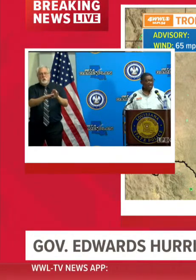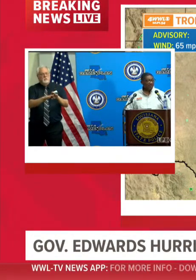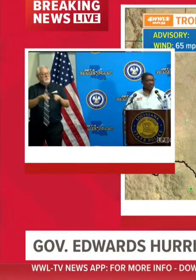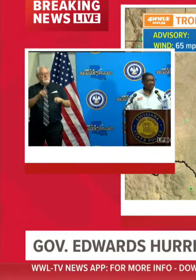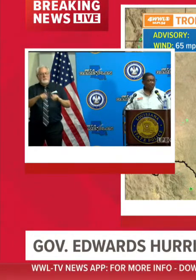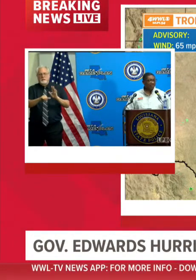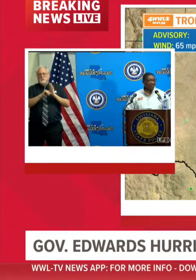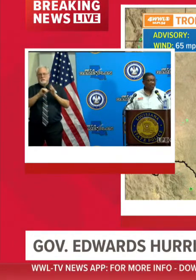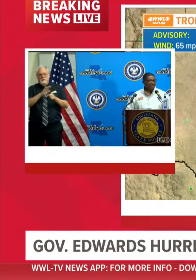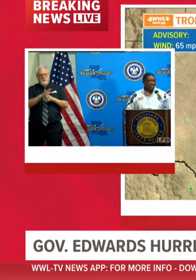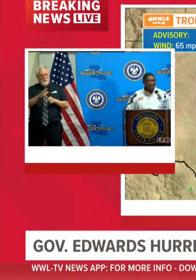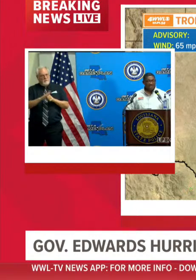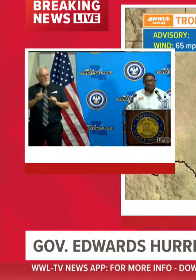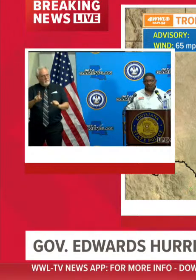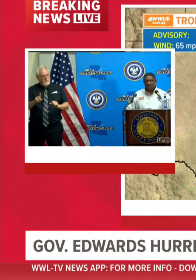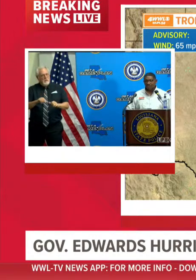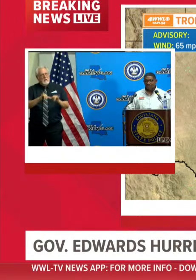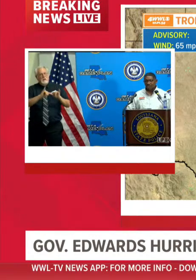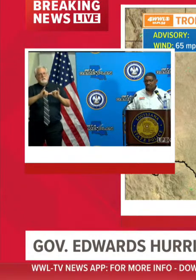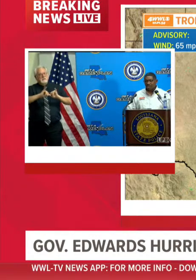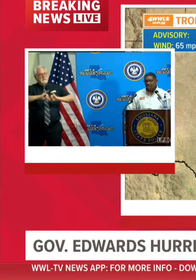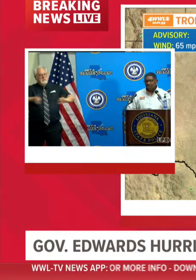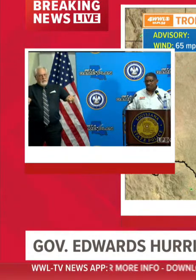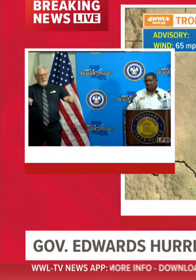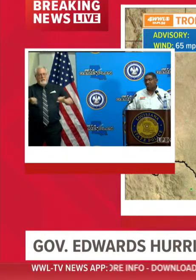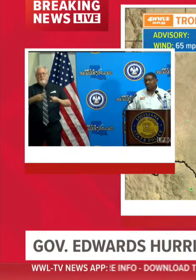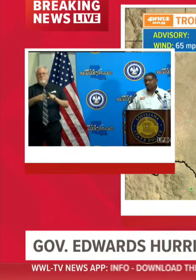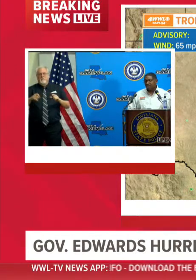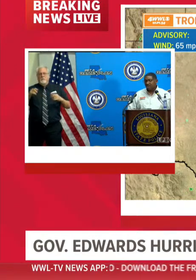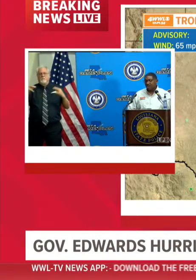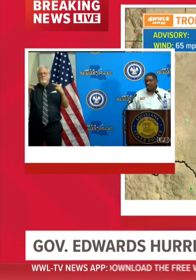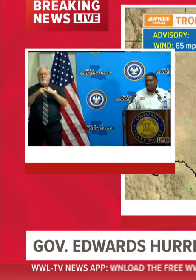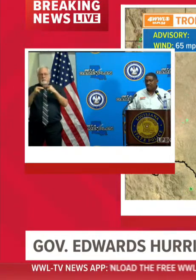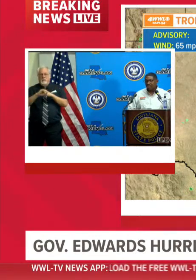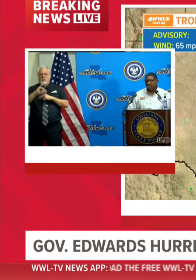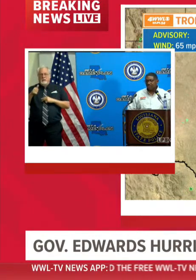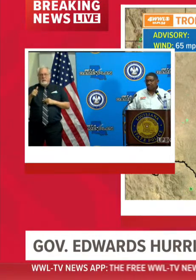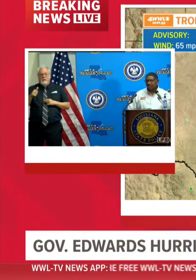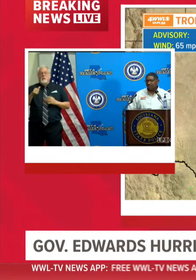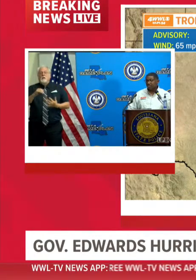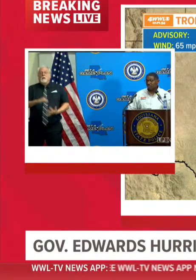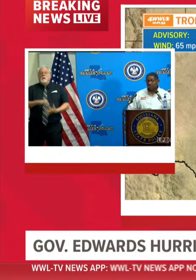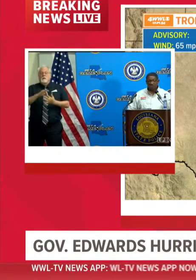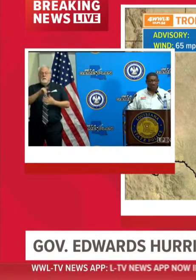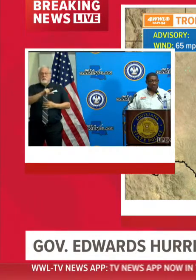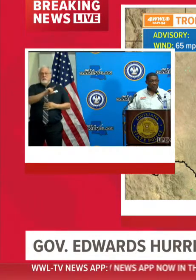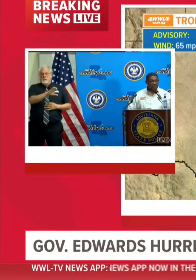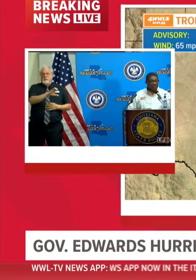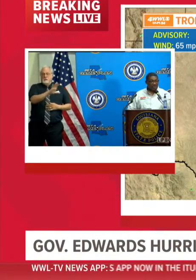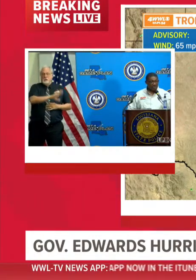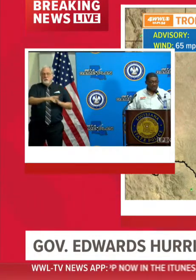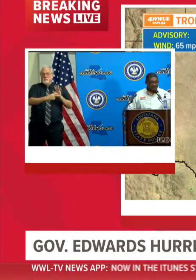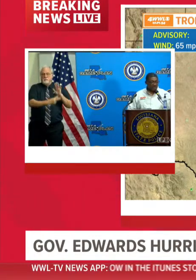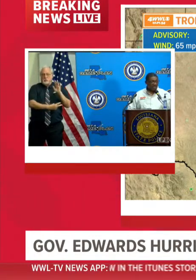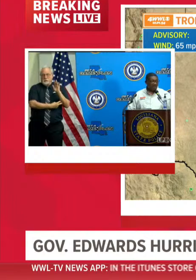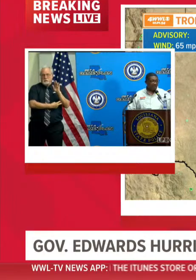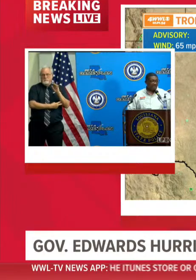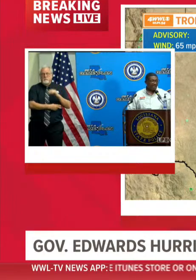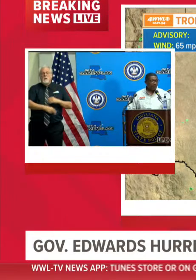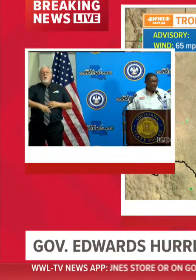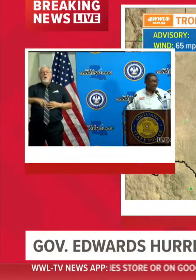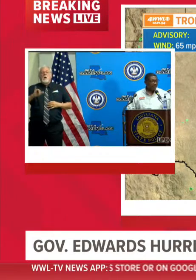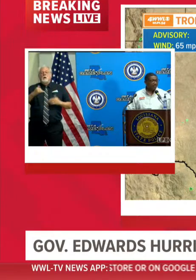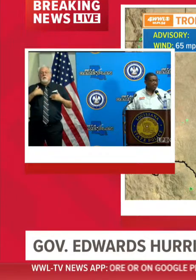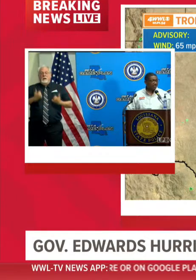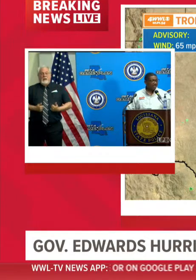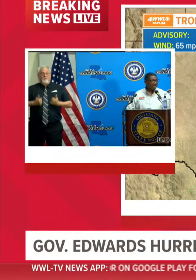stress enough the importance of staying off the interstate, particularly in the case of the Lake Charles Bridge. We also have